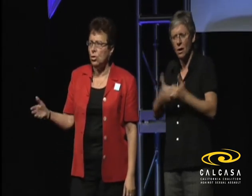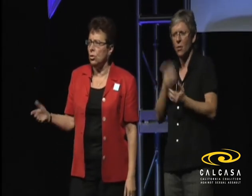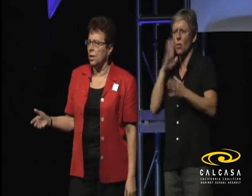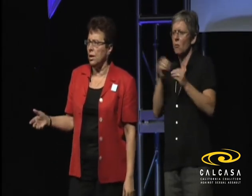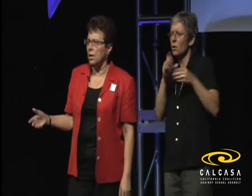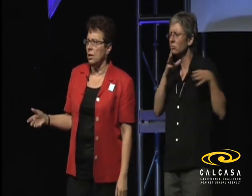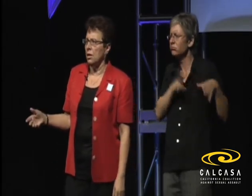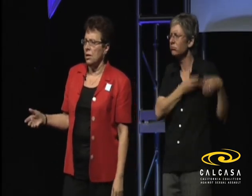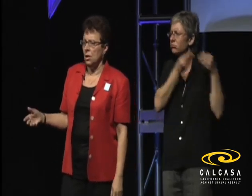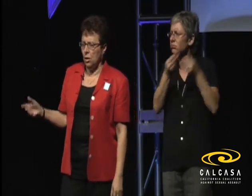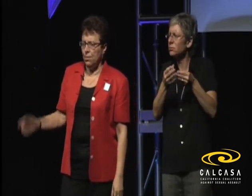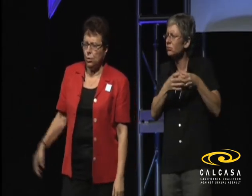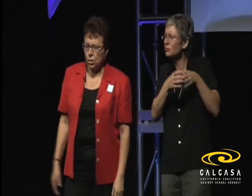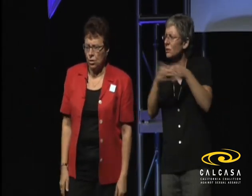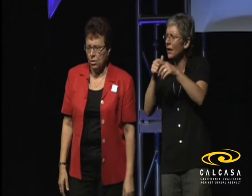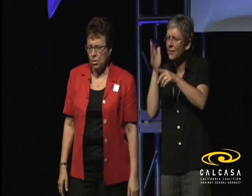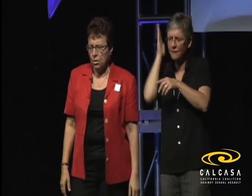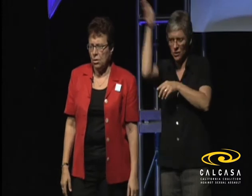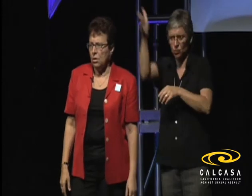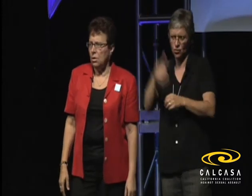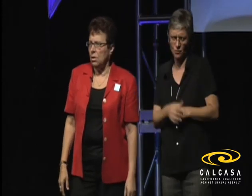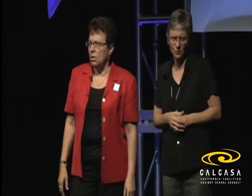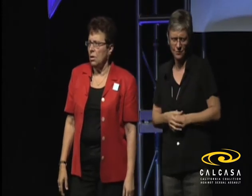be stewarded in the future.